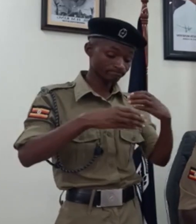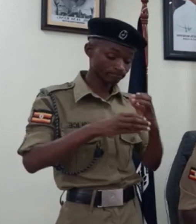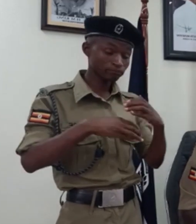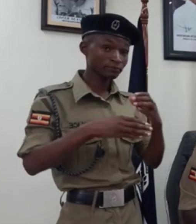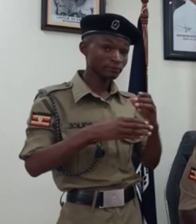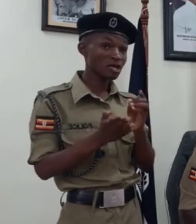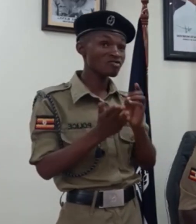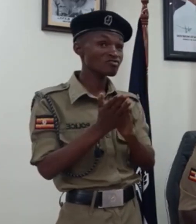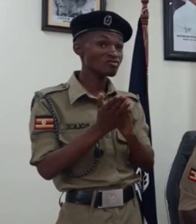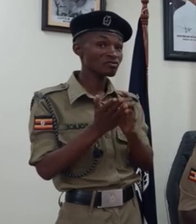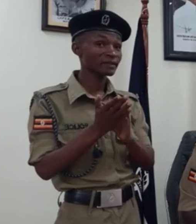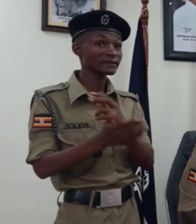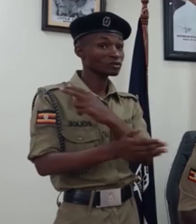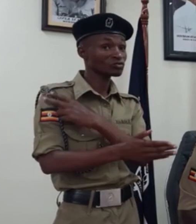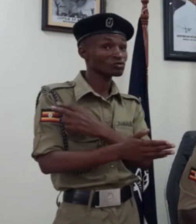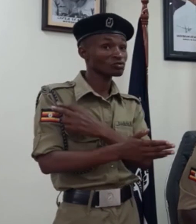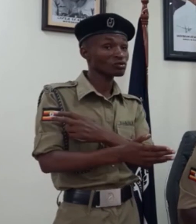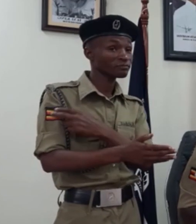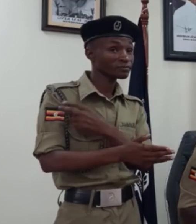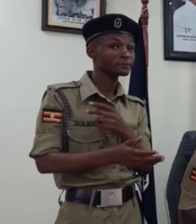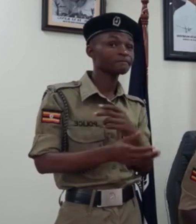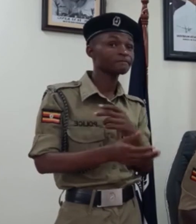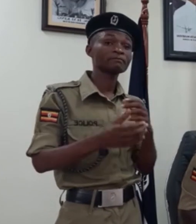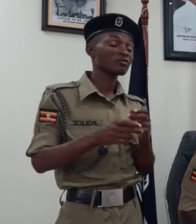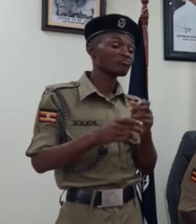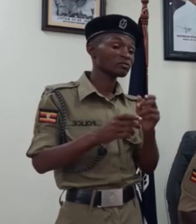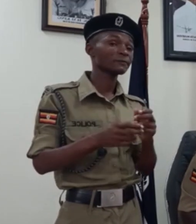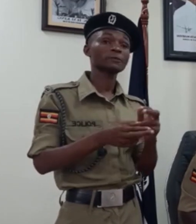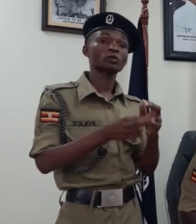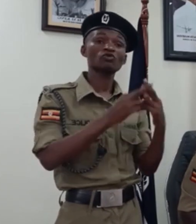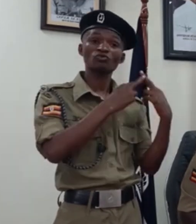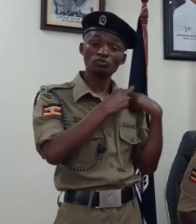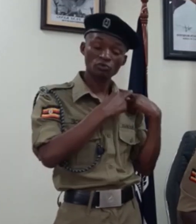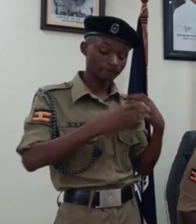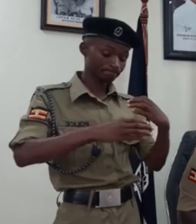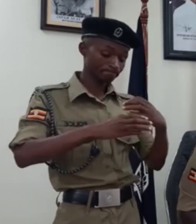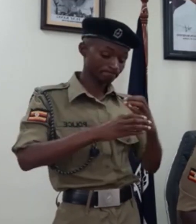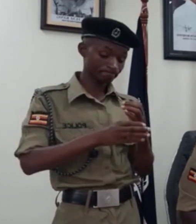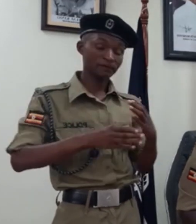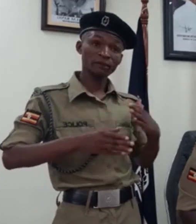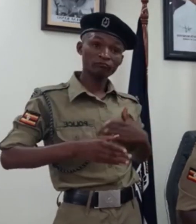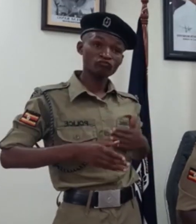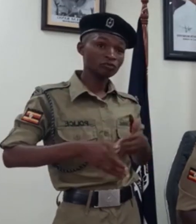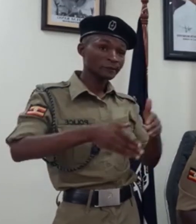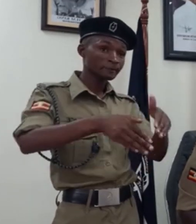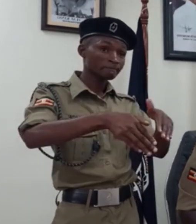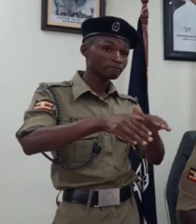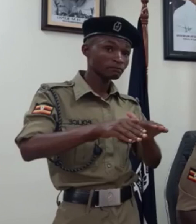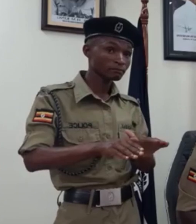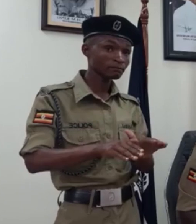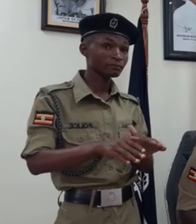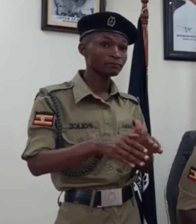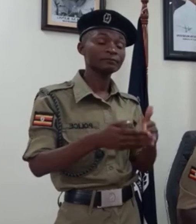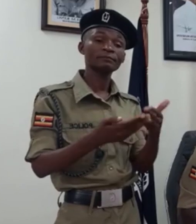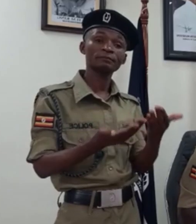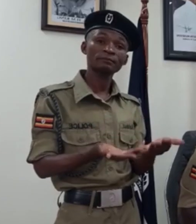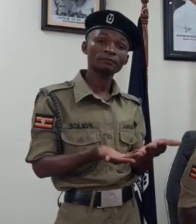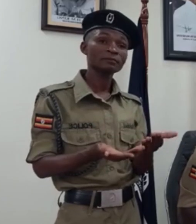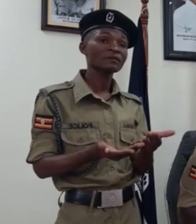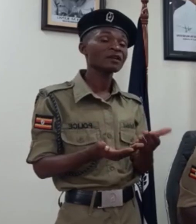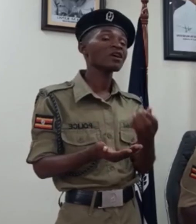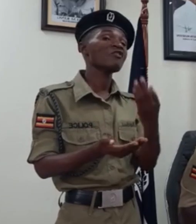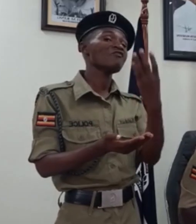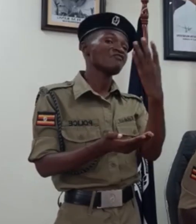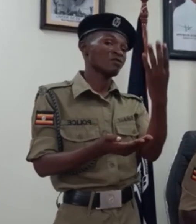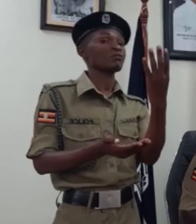Twagala n'okukozesa omukisa guno okutegeeza abantu ebyavudde mu kwekebejja